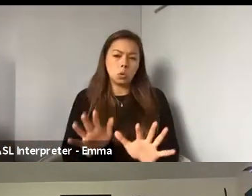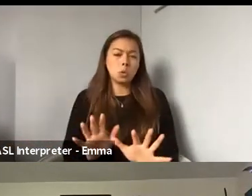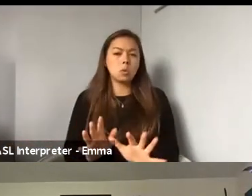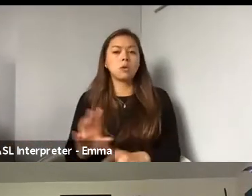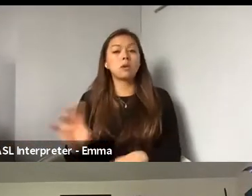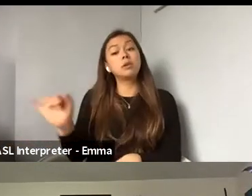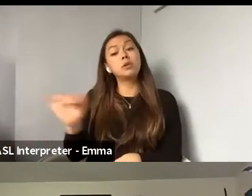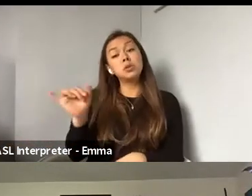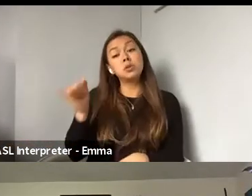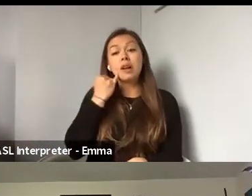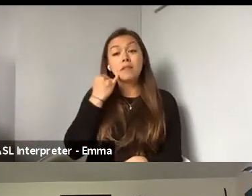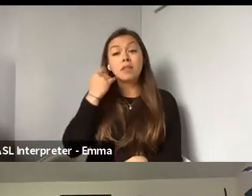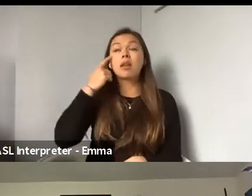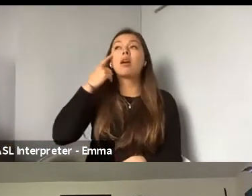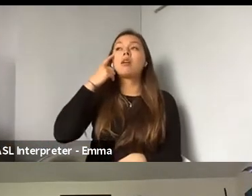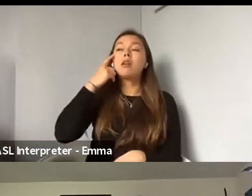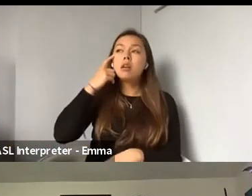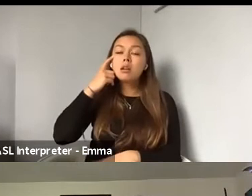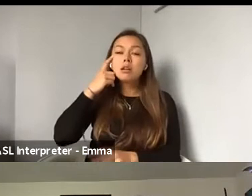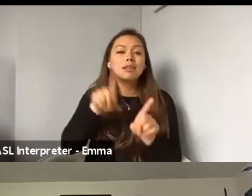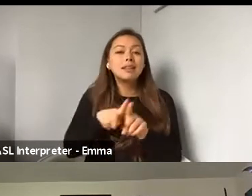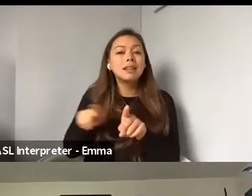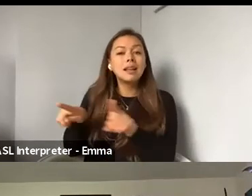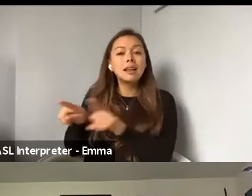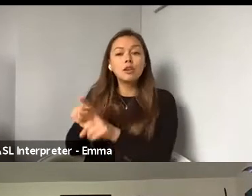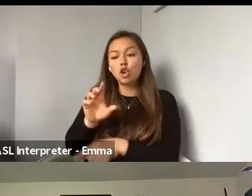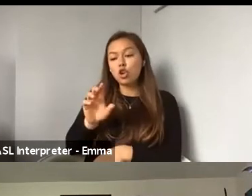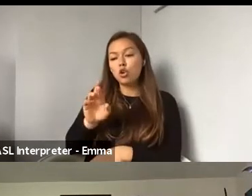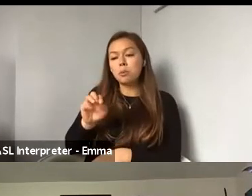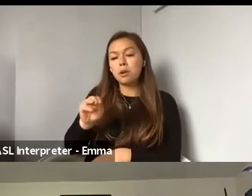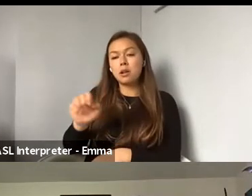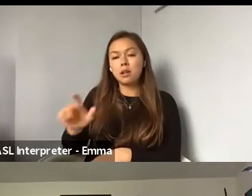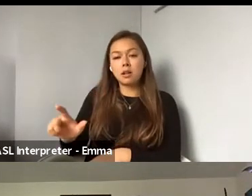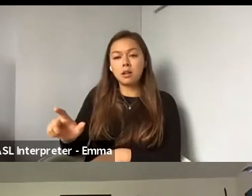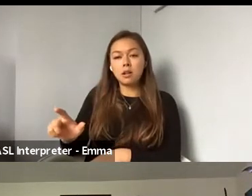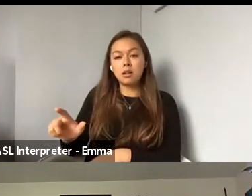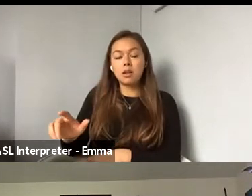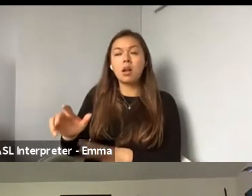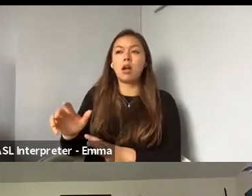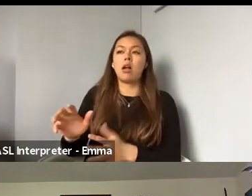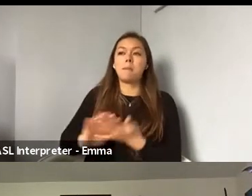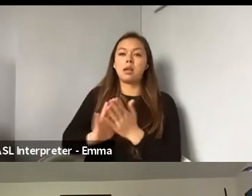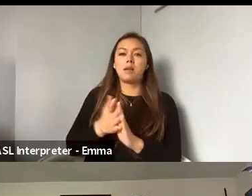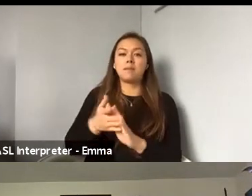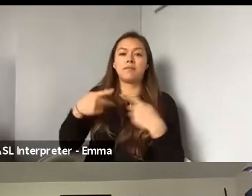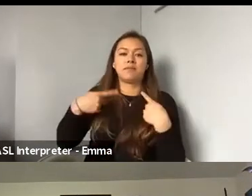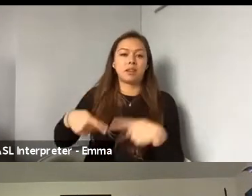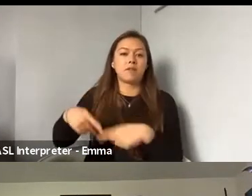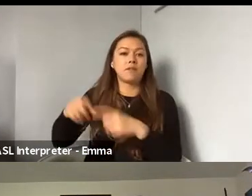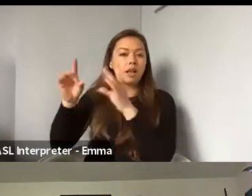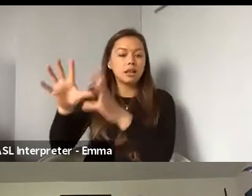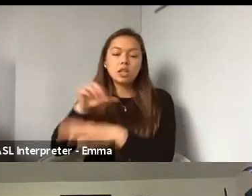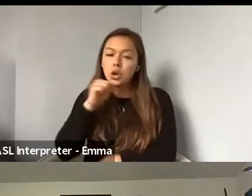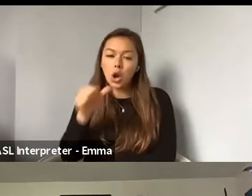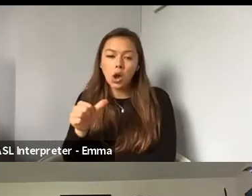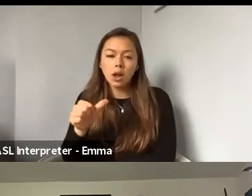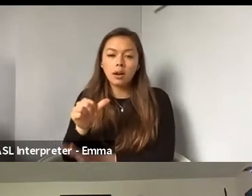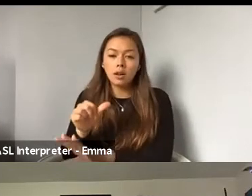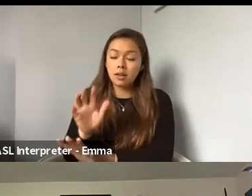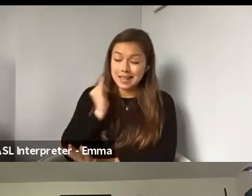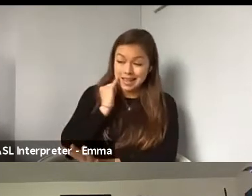rape, may be associated with, say, active physical violence, as opposed to saying when you didn't want to, we can